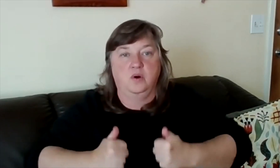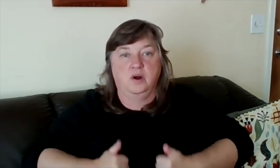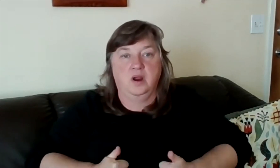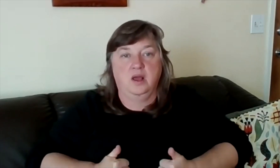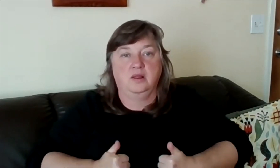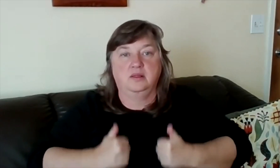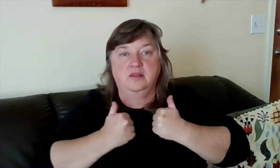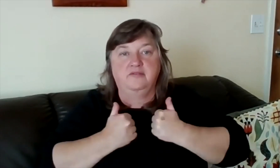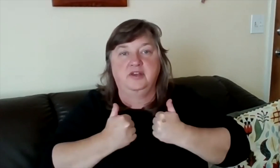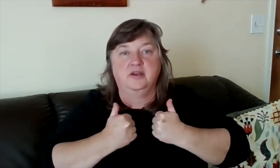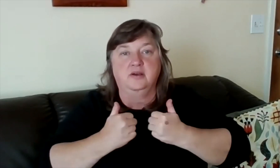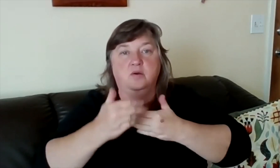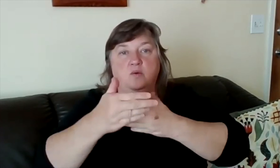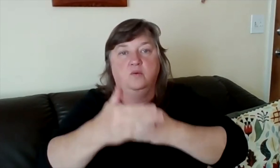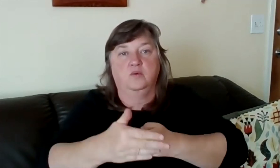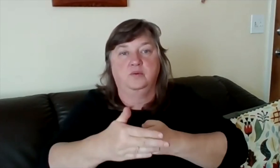Or living room.